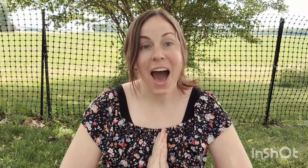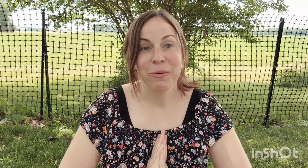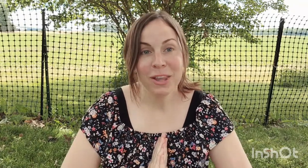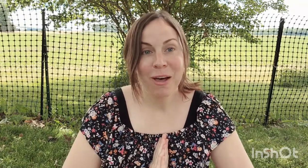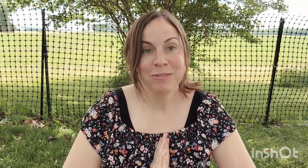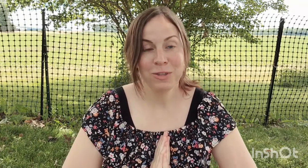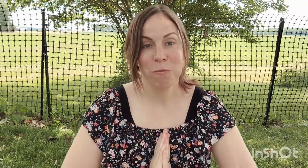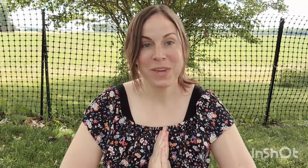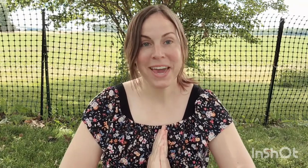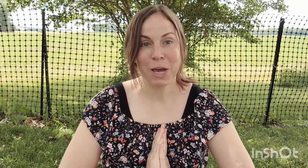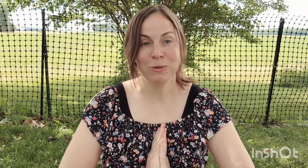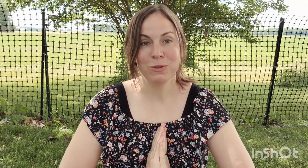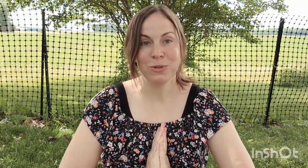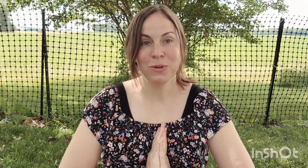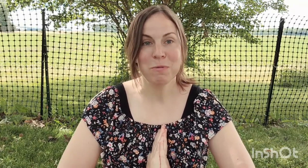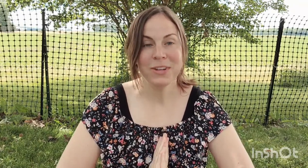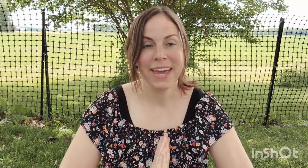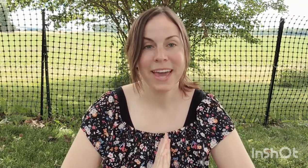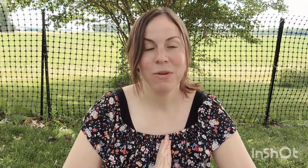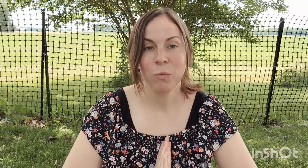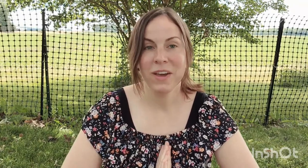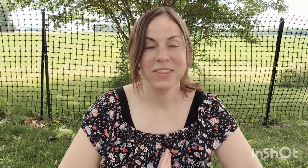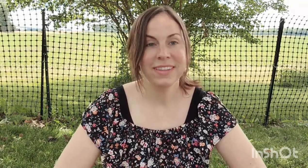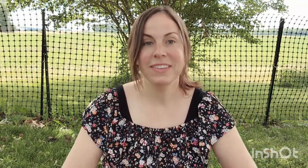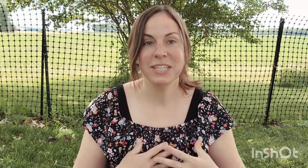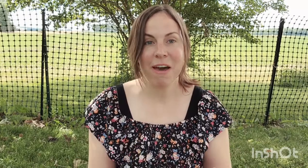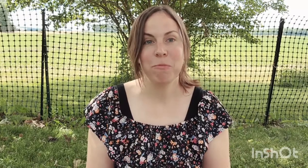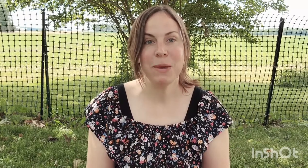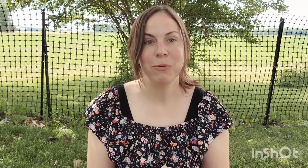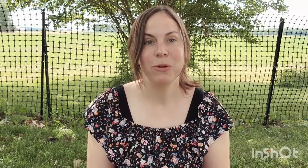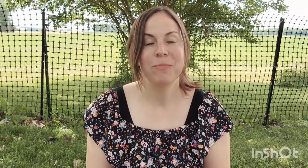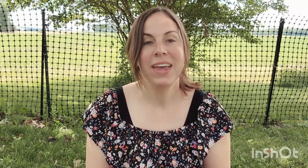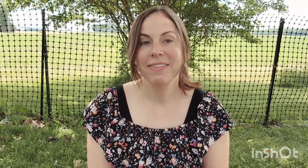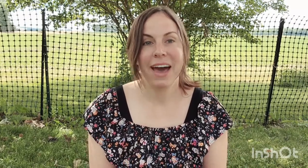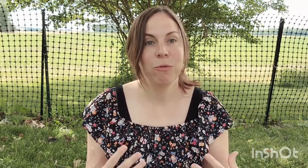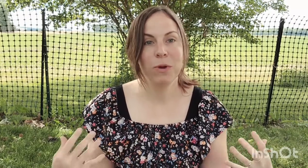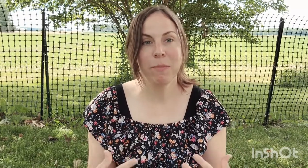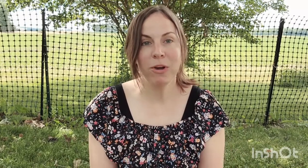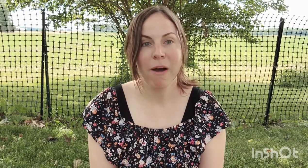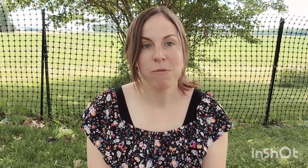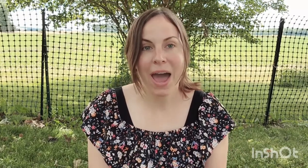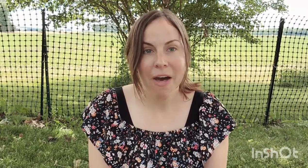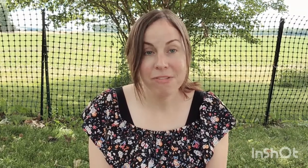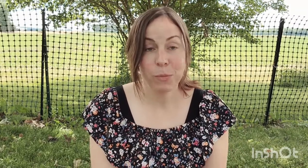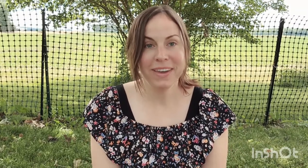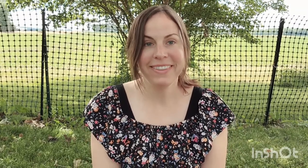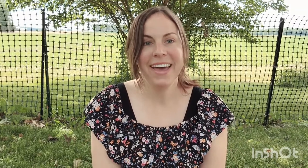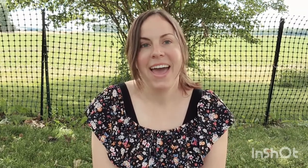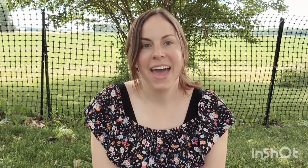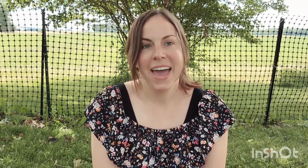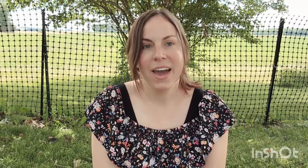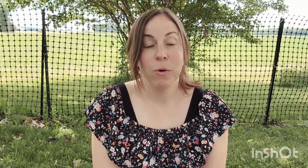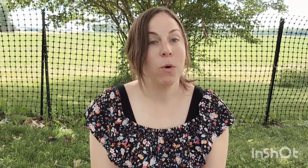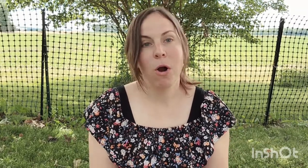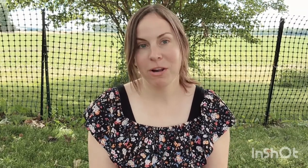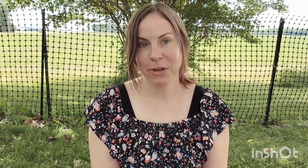would love to be able to communicate with the deaf people that we might cross paths with, or hard of hearing